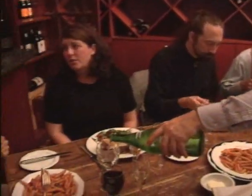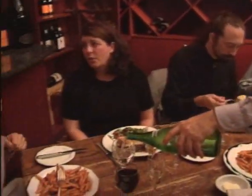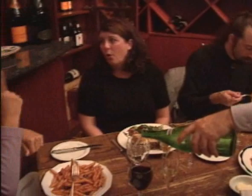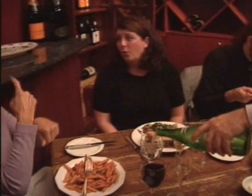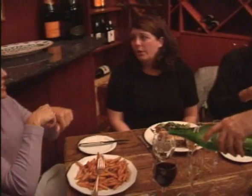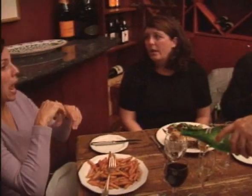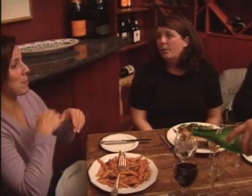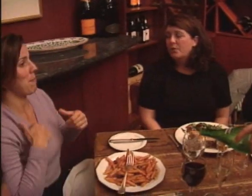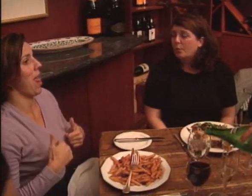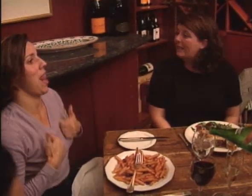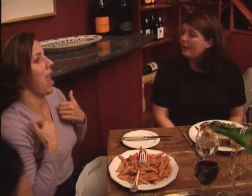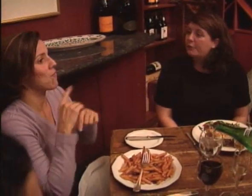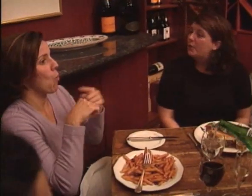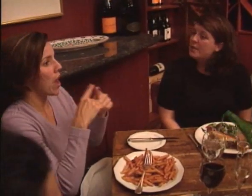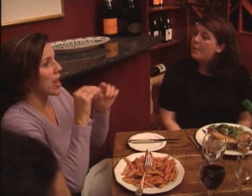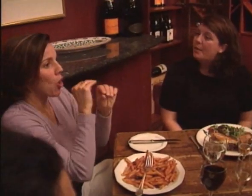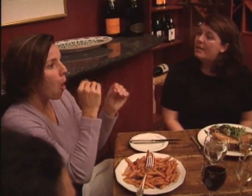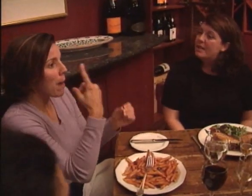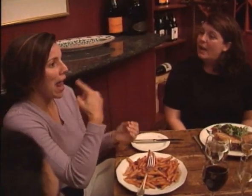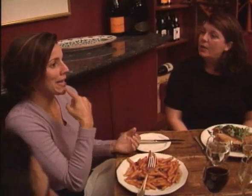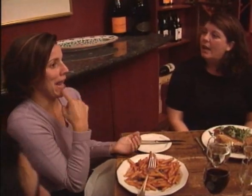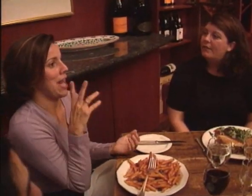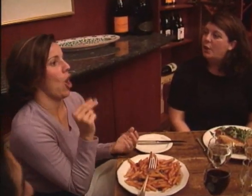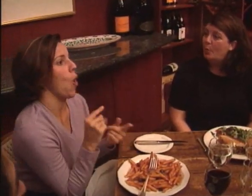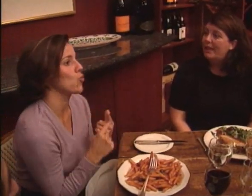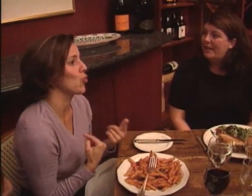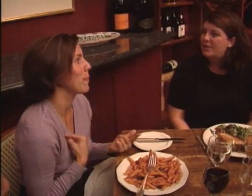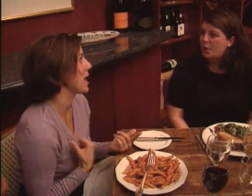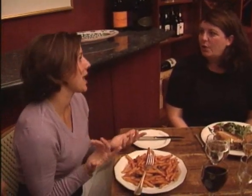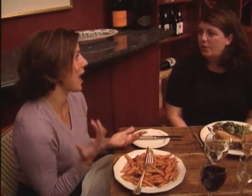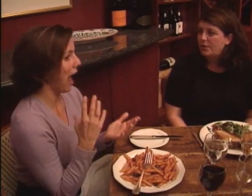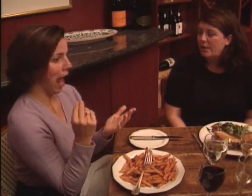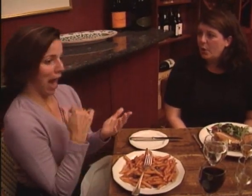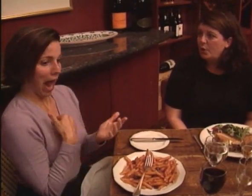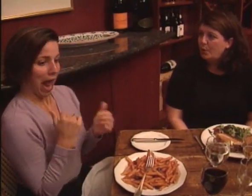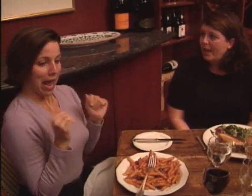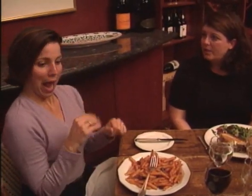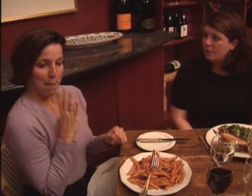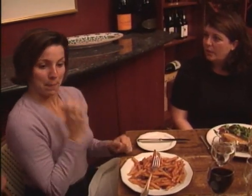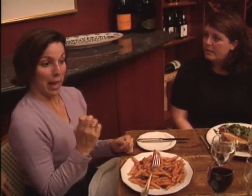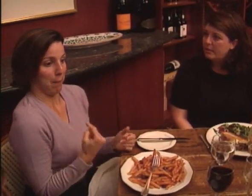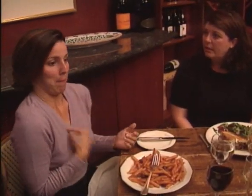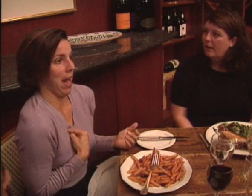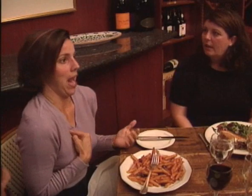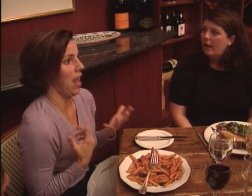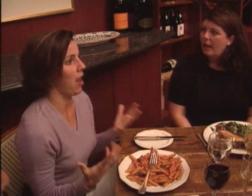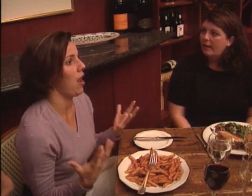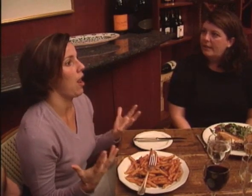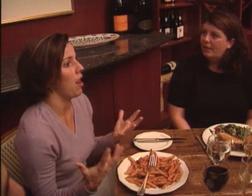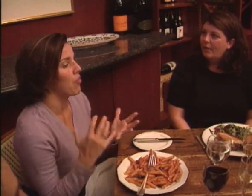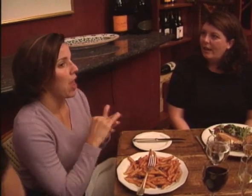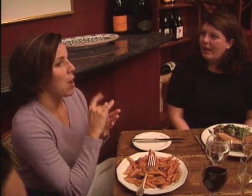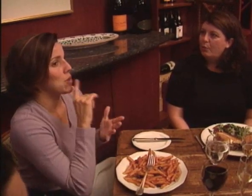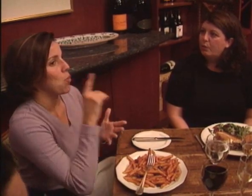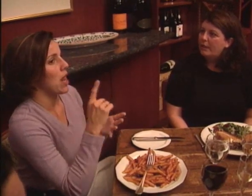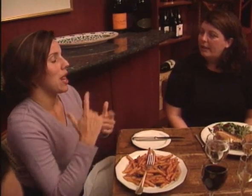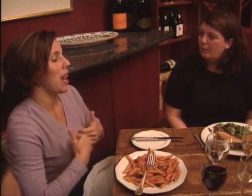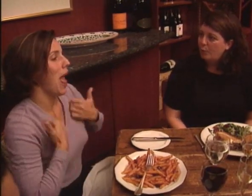years old, it was really the first time in my entire life that nobody had said, no, you can't do it. Yeah. And, you know, and I really